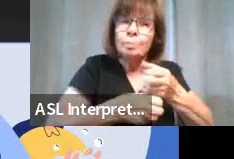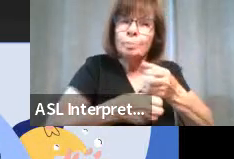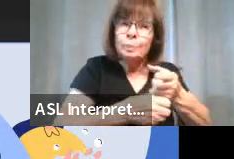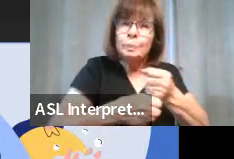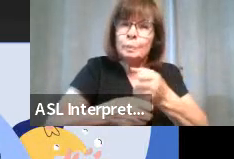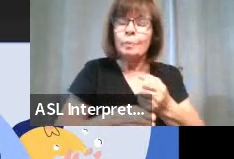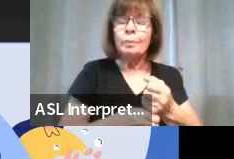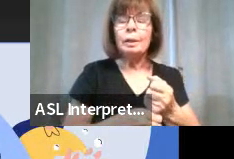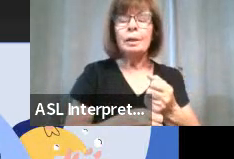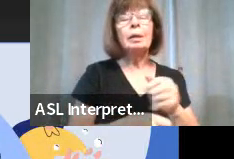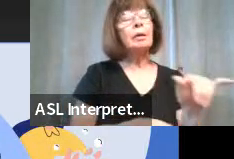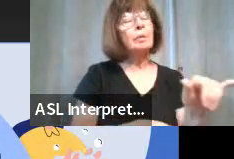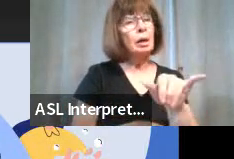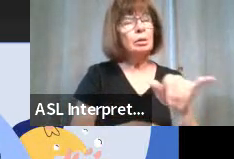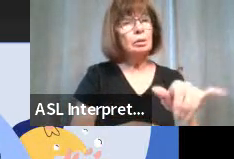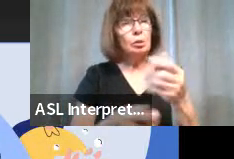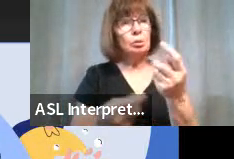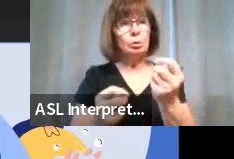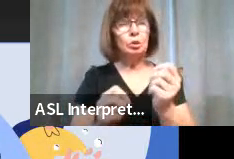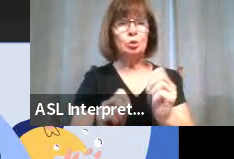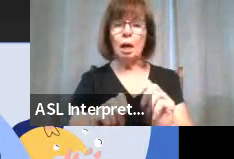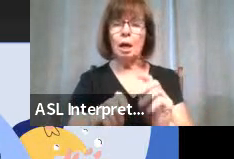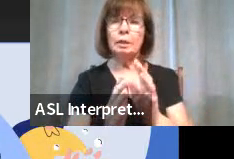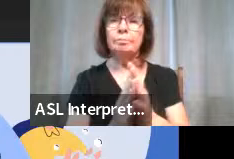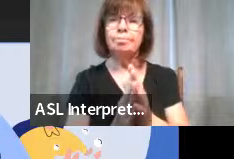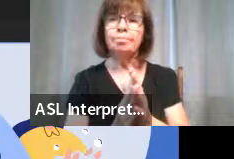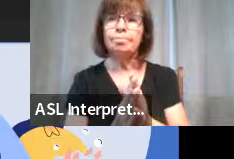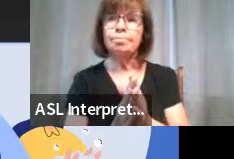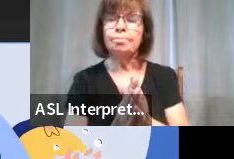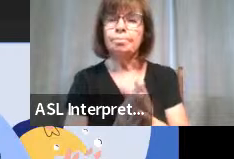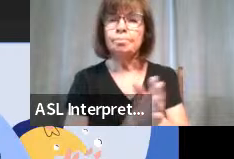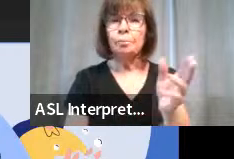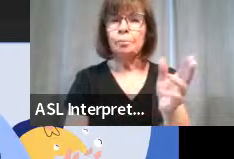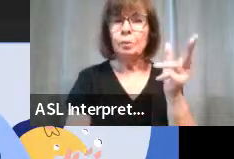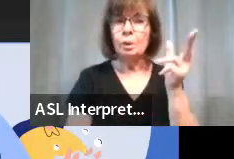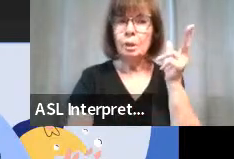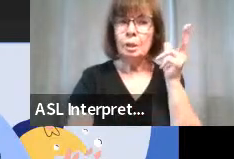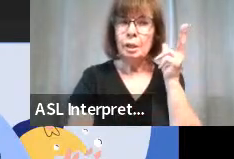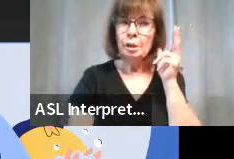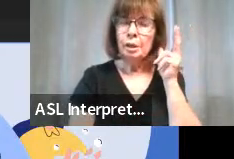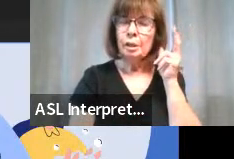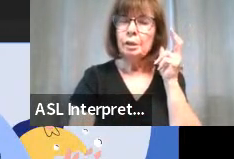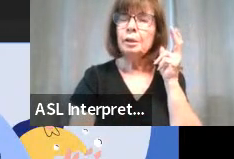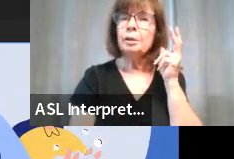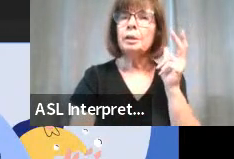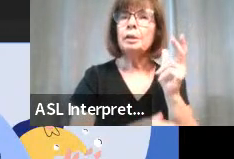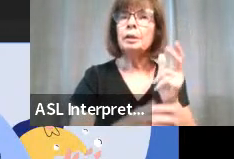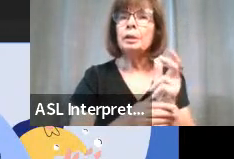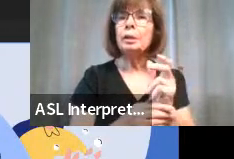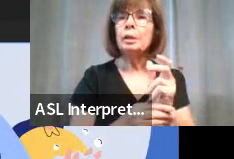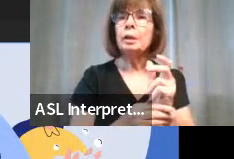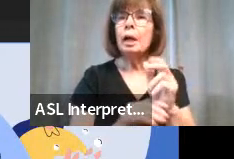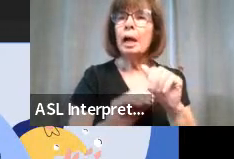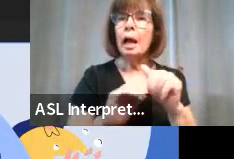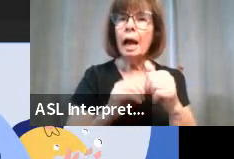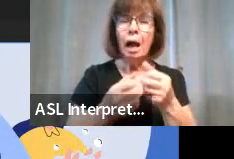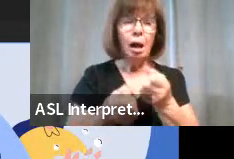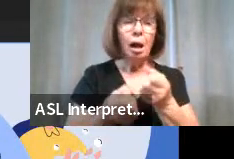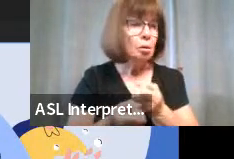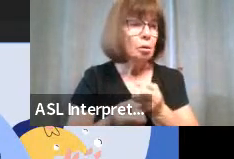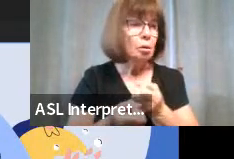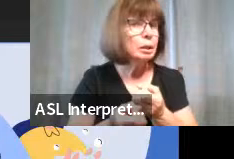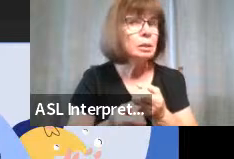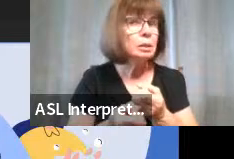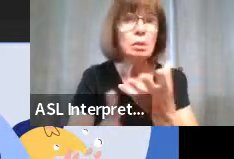in regards to just hearing, as people said earlier in this meeting, just how exhausted everyone is, and